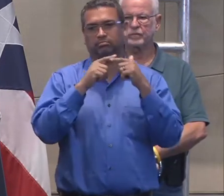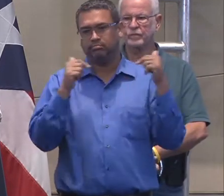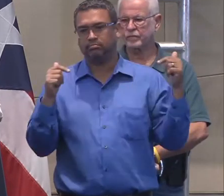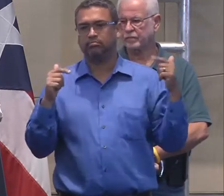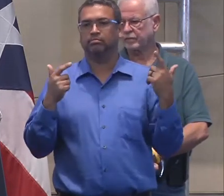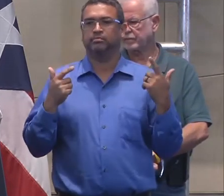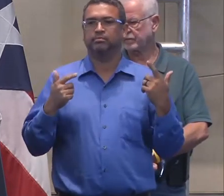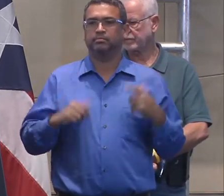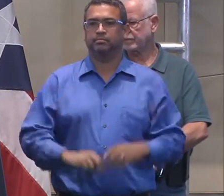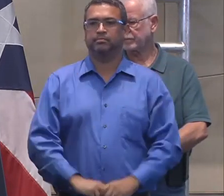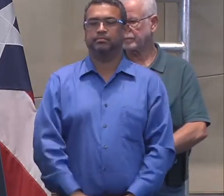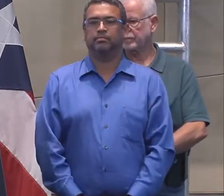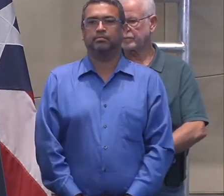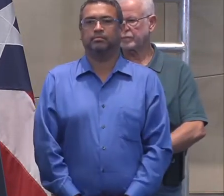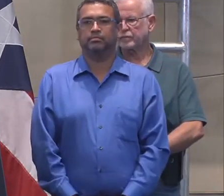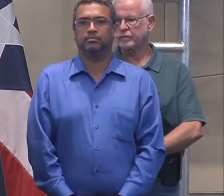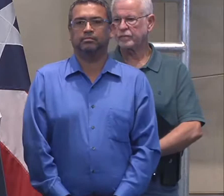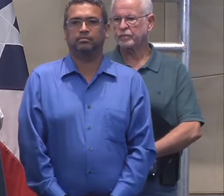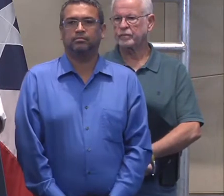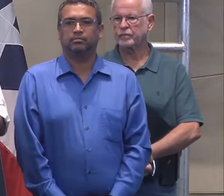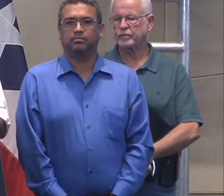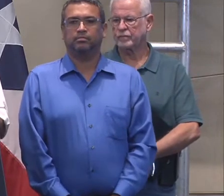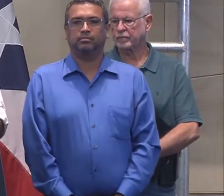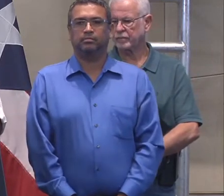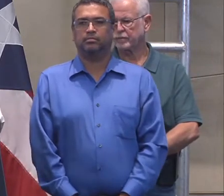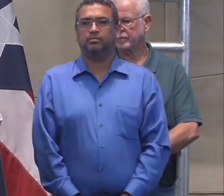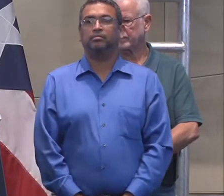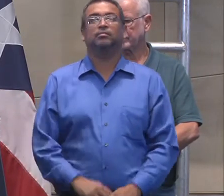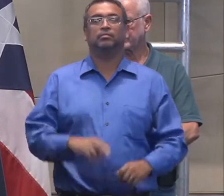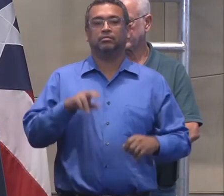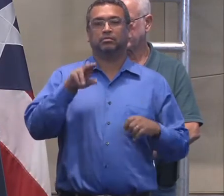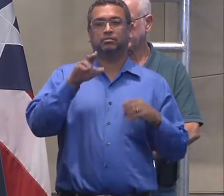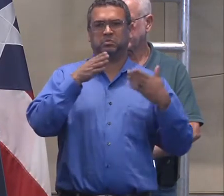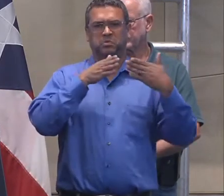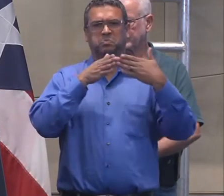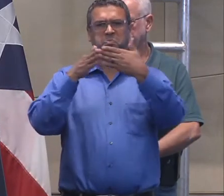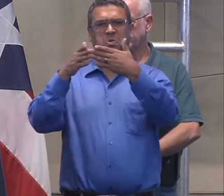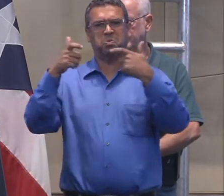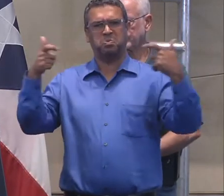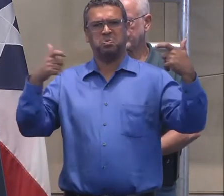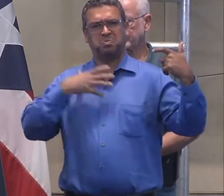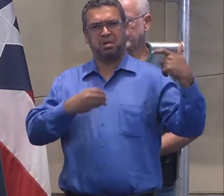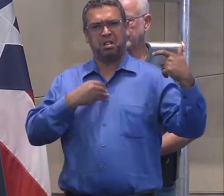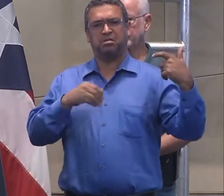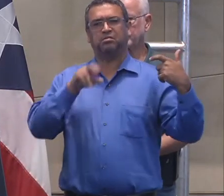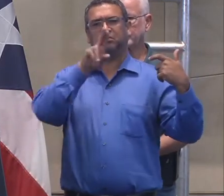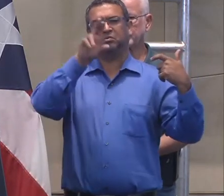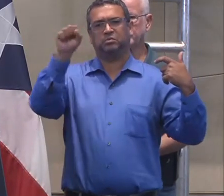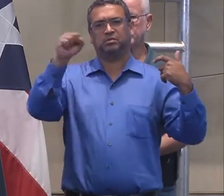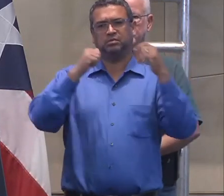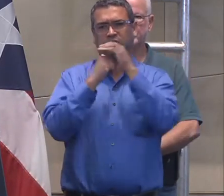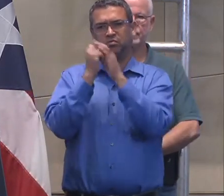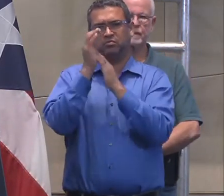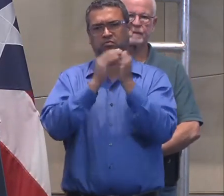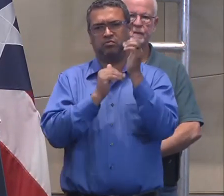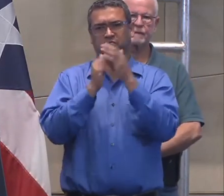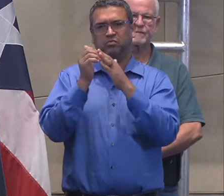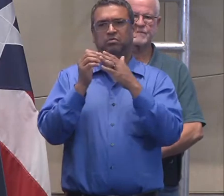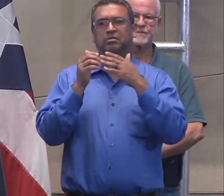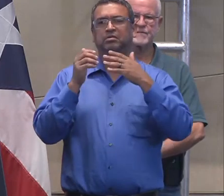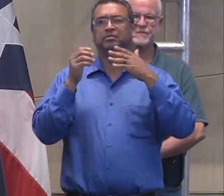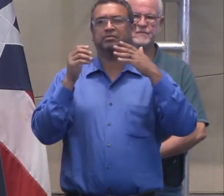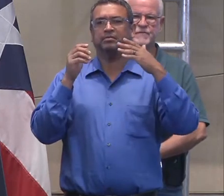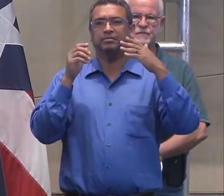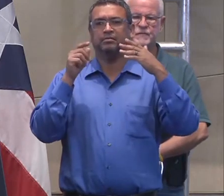of the island. And the USS Comfort is serving around Puerto Rico, and it